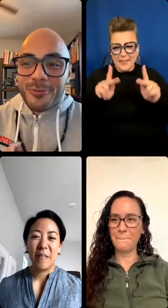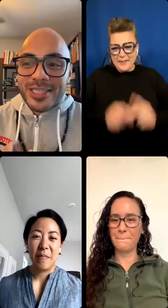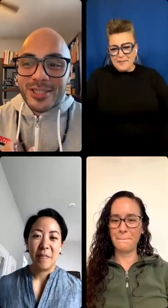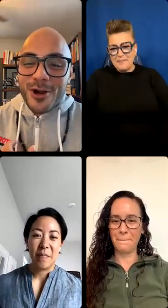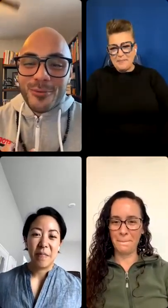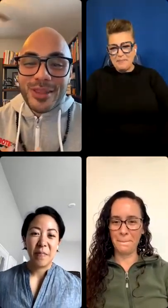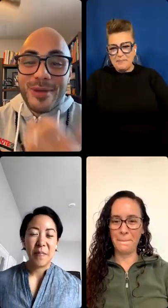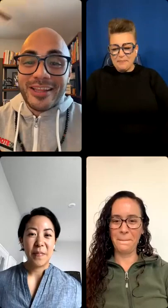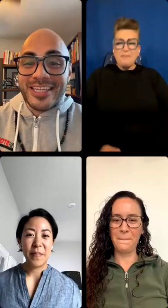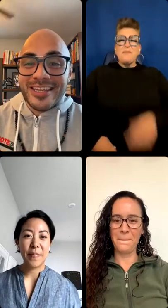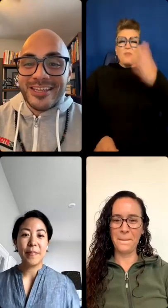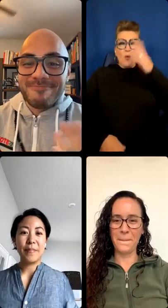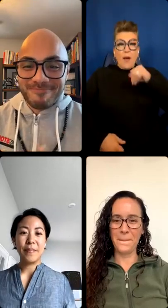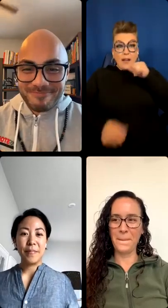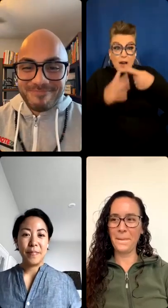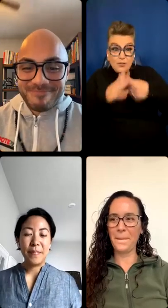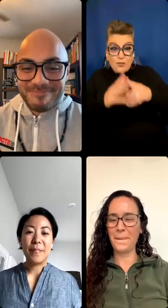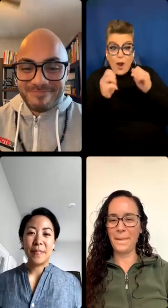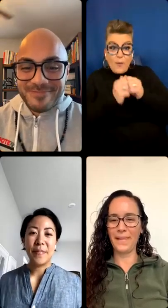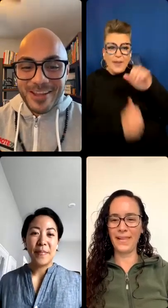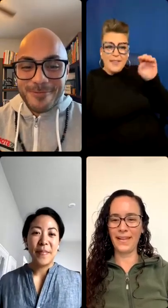So why don't we start with Melody?